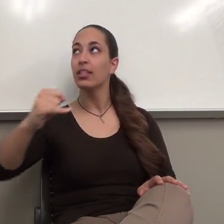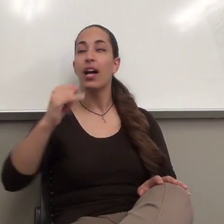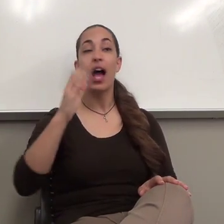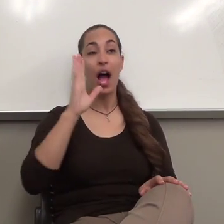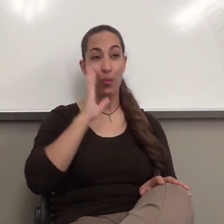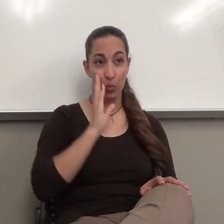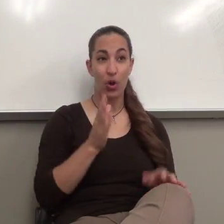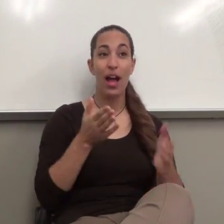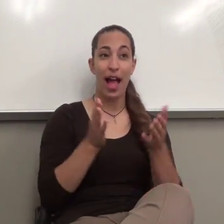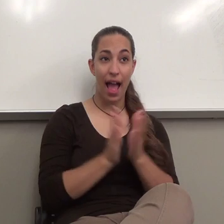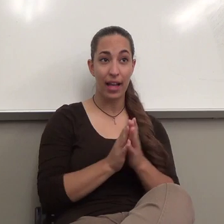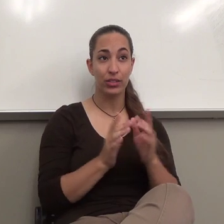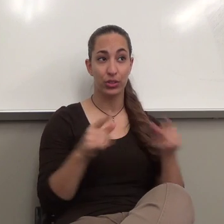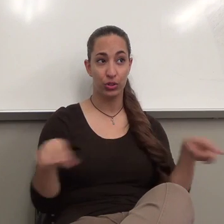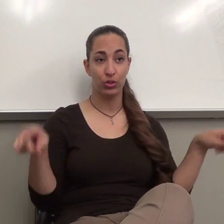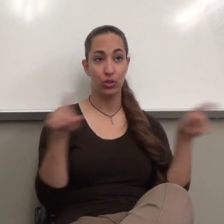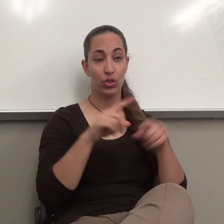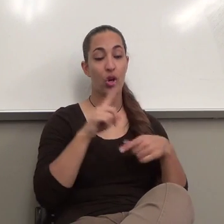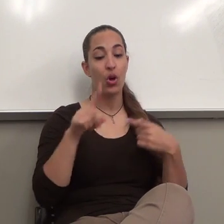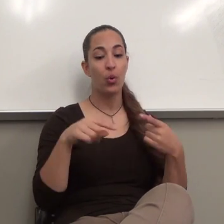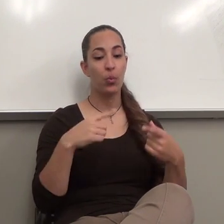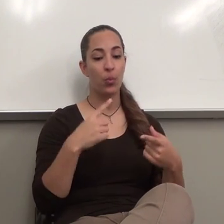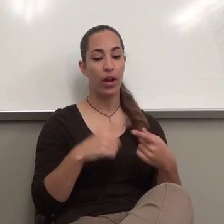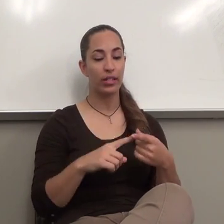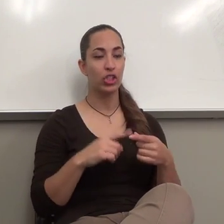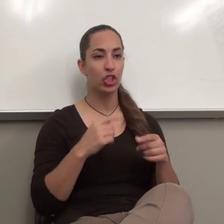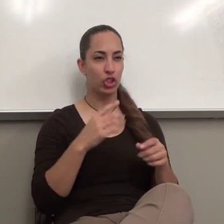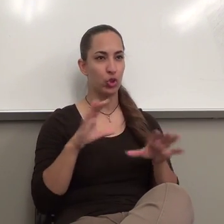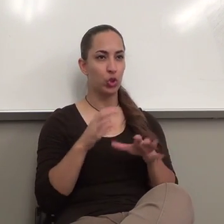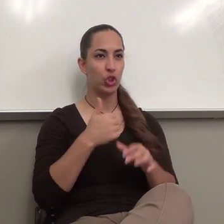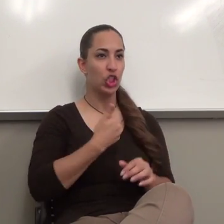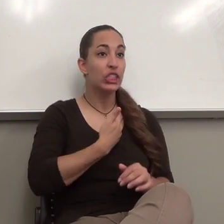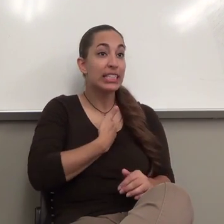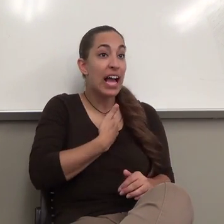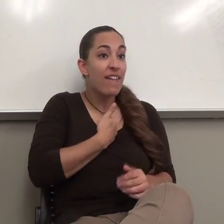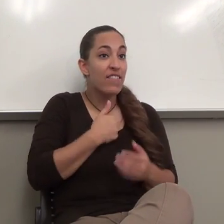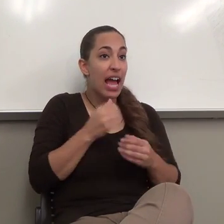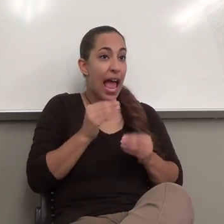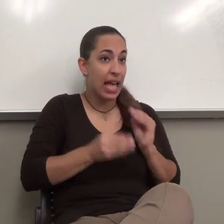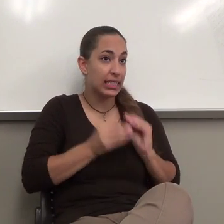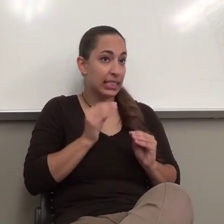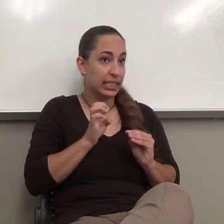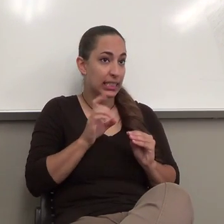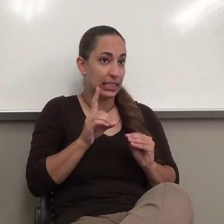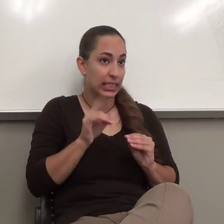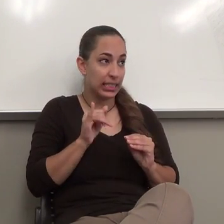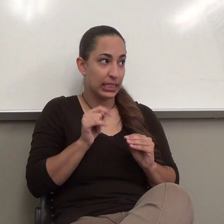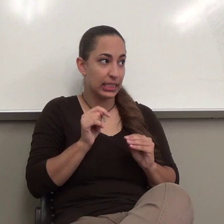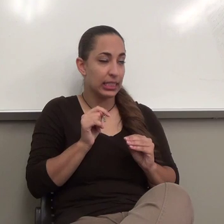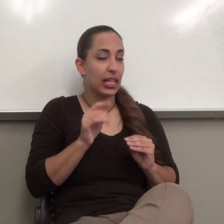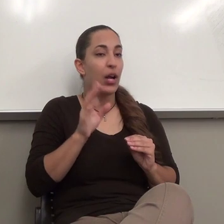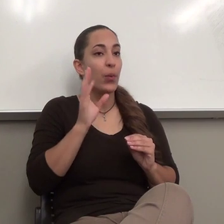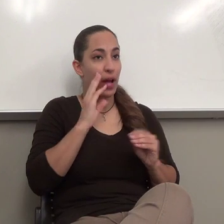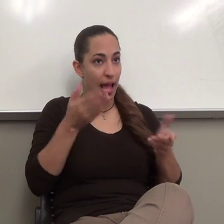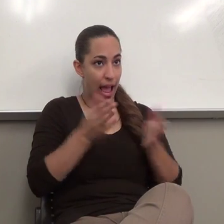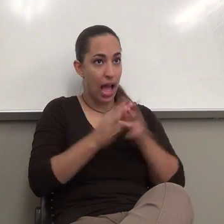ask you, when you see your self-edit, I'm going to ask you to underline it on your